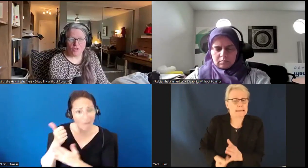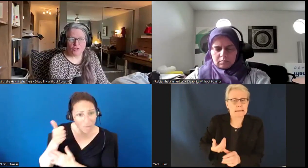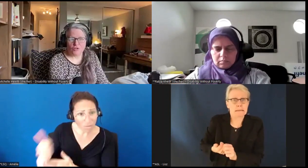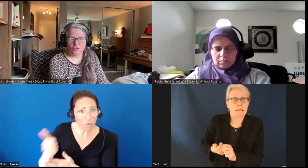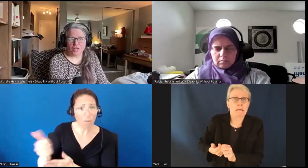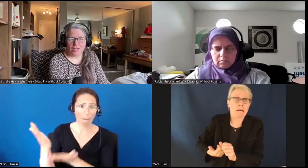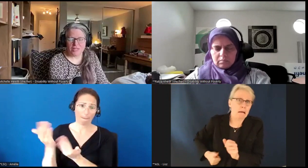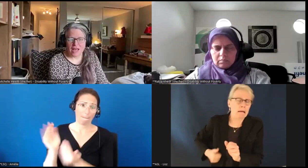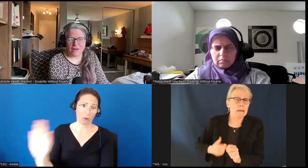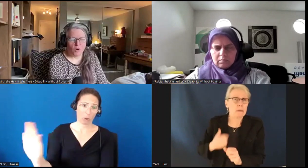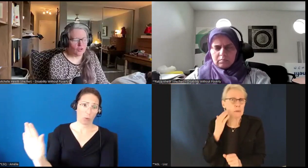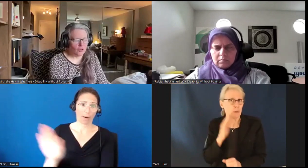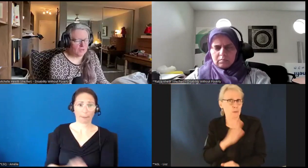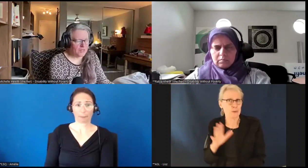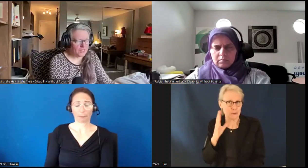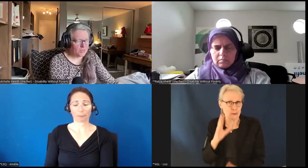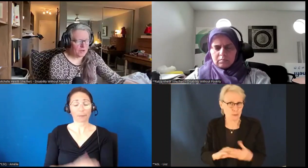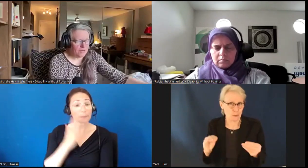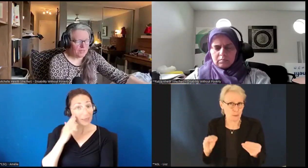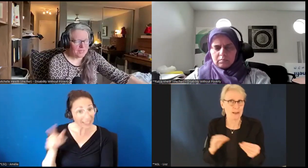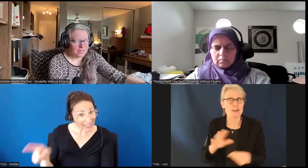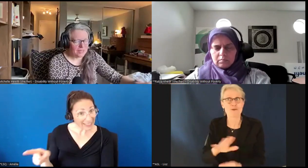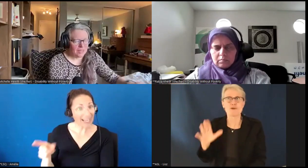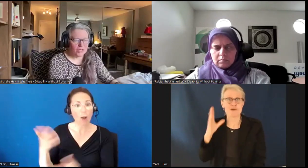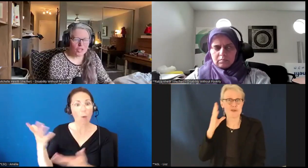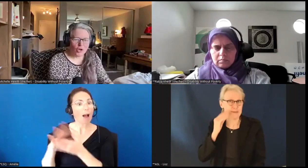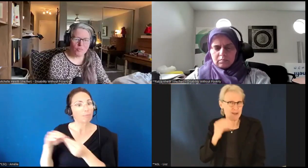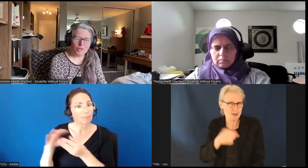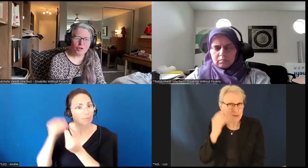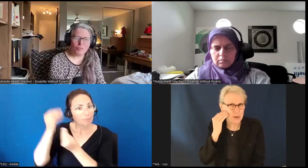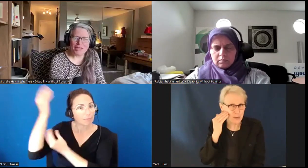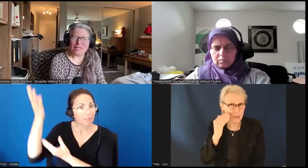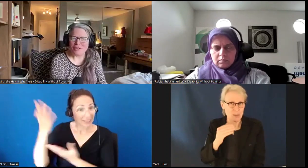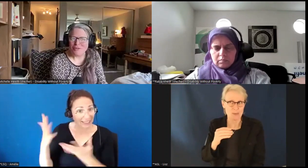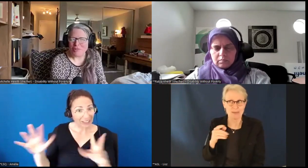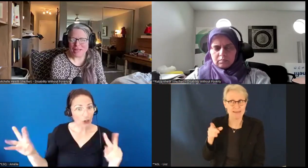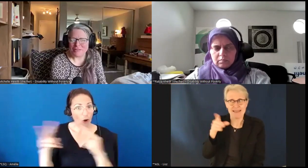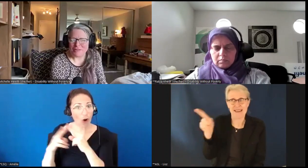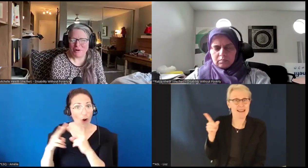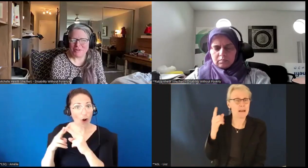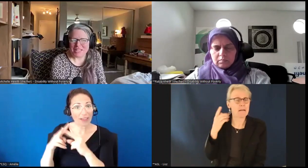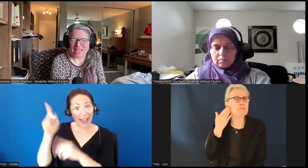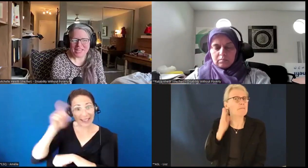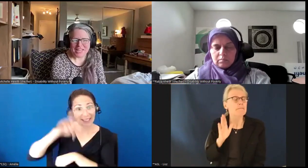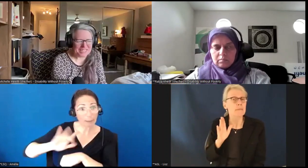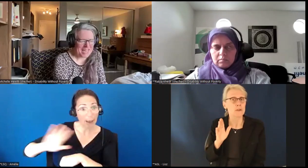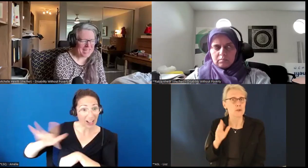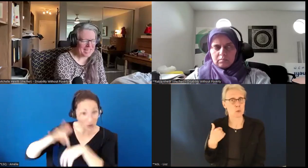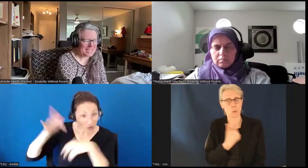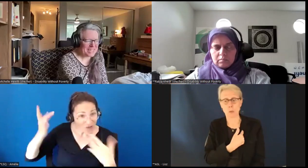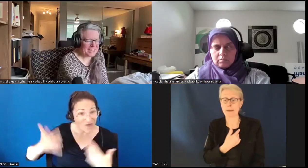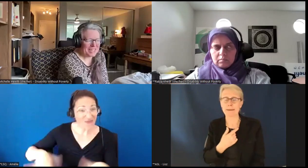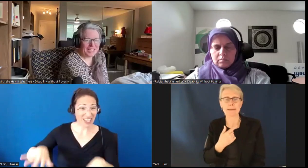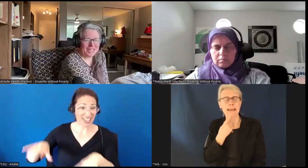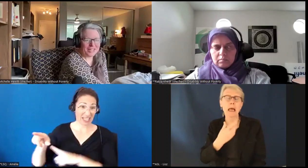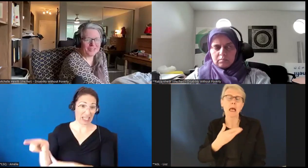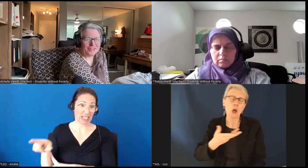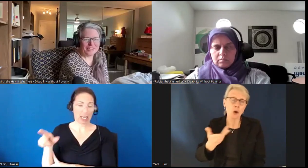what your story is and what your lived experience is. So please don't think that what we're saying here today is